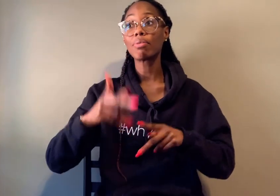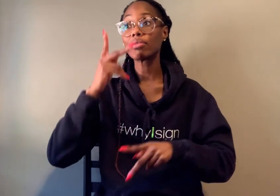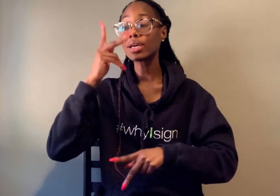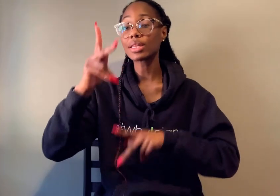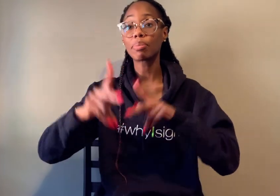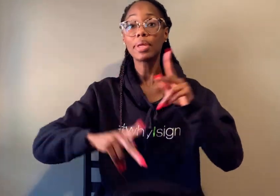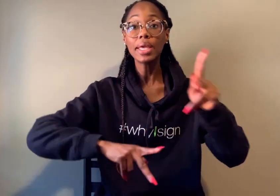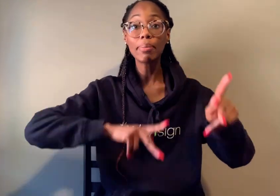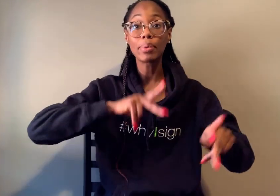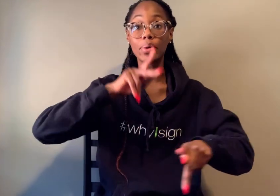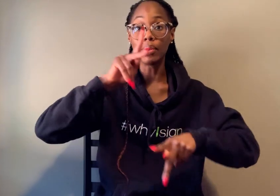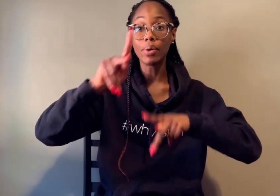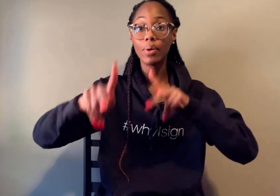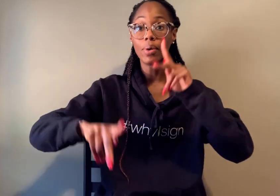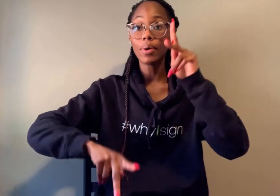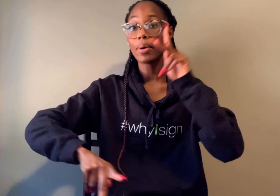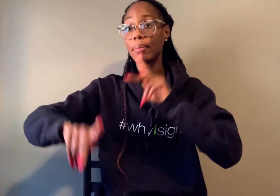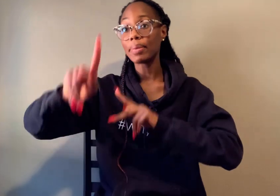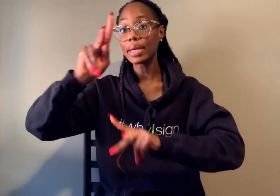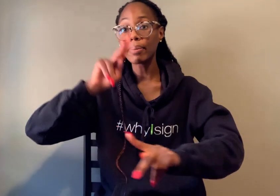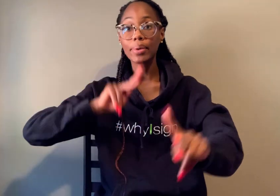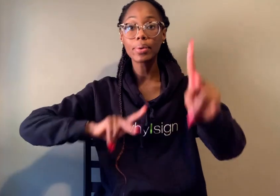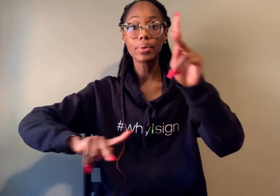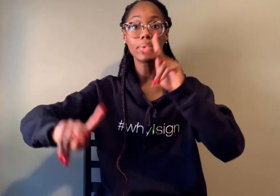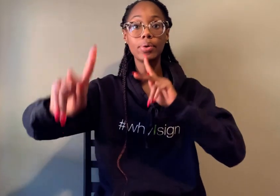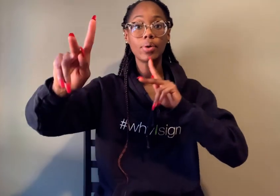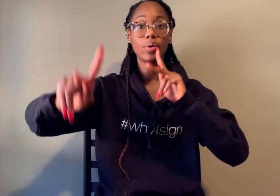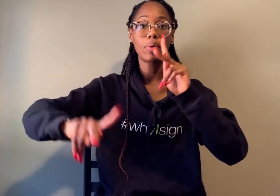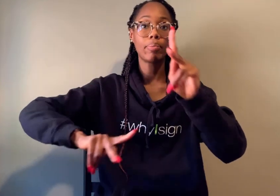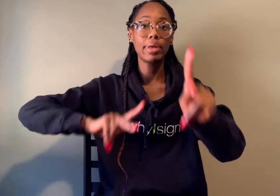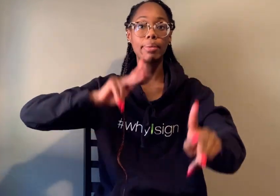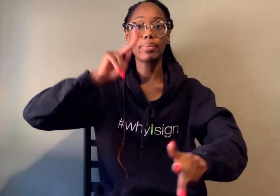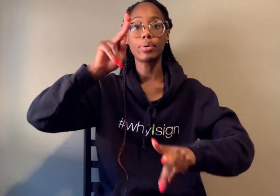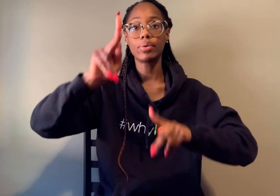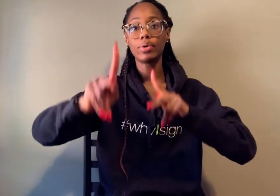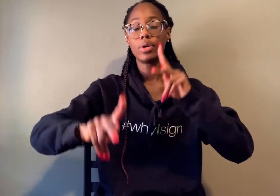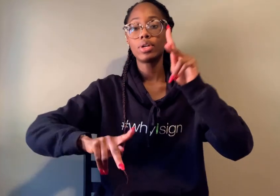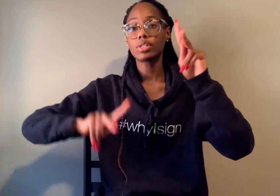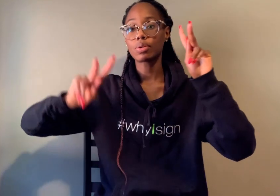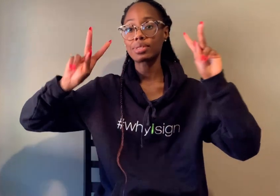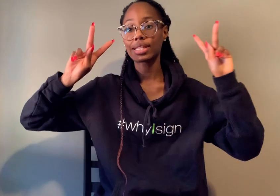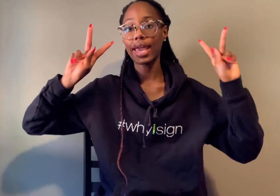Look at the people. People. People. So it's K,